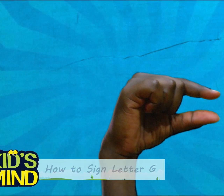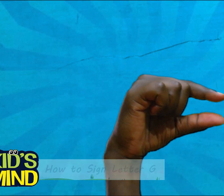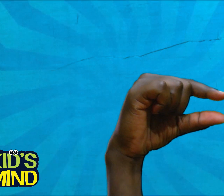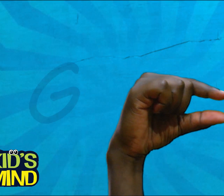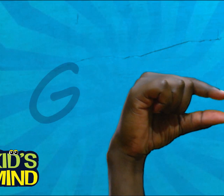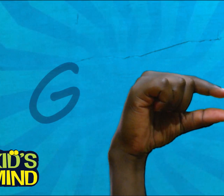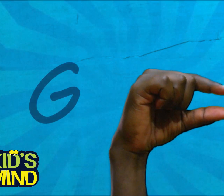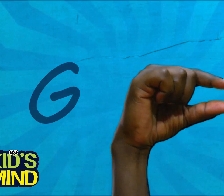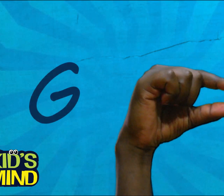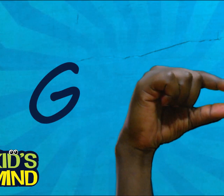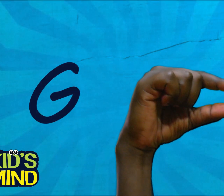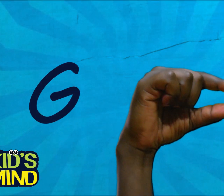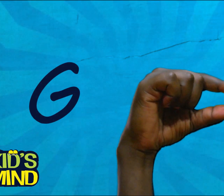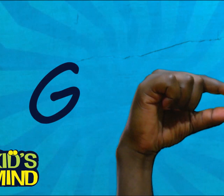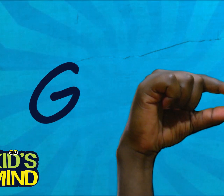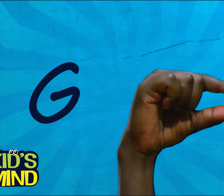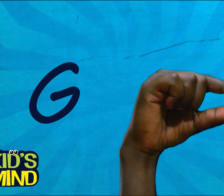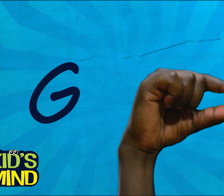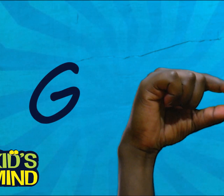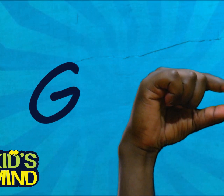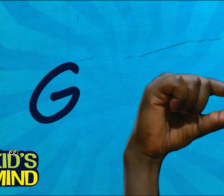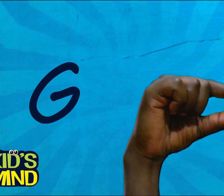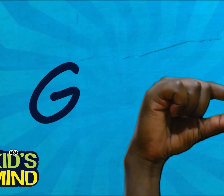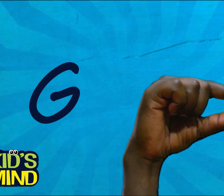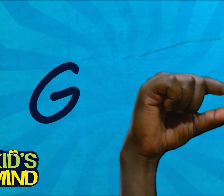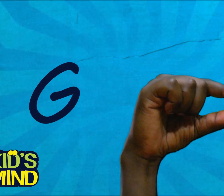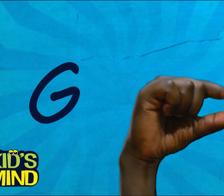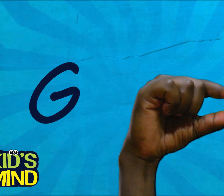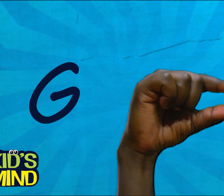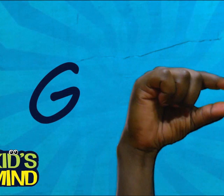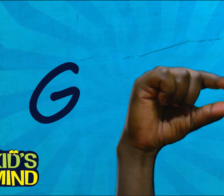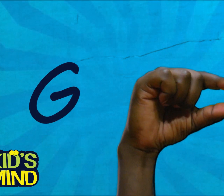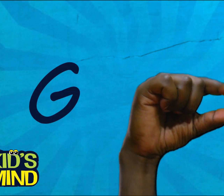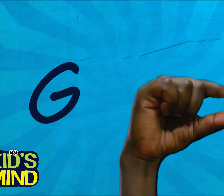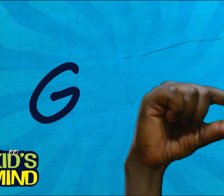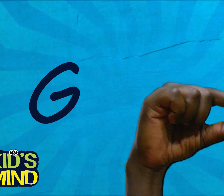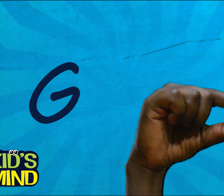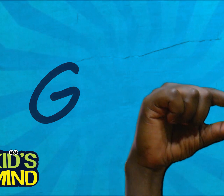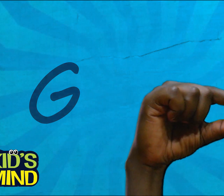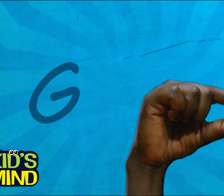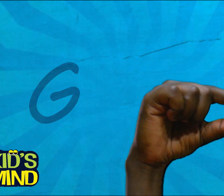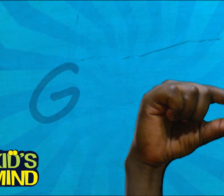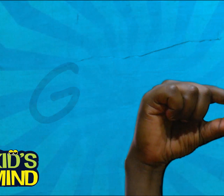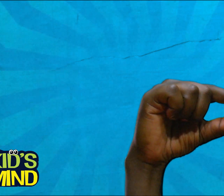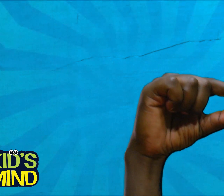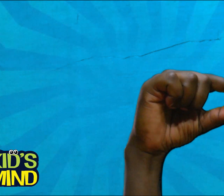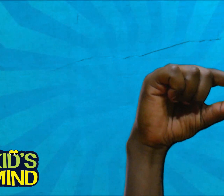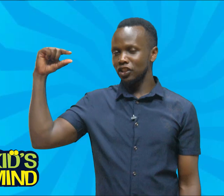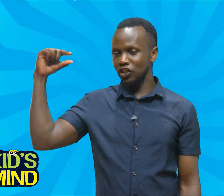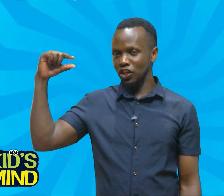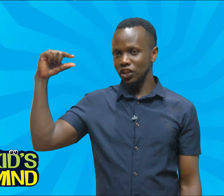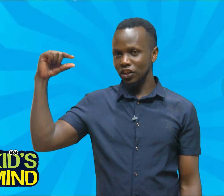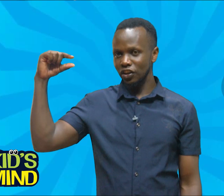this. This is how we sign letter G. G,